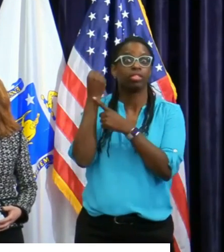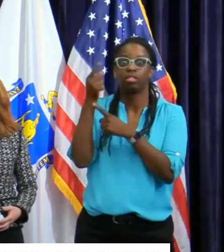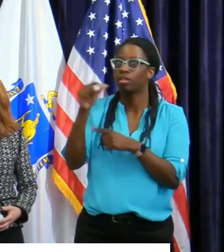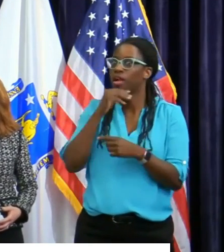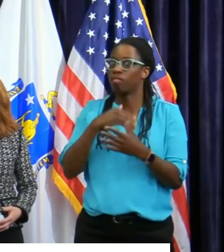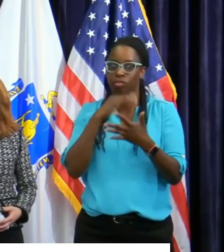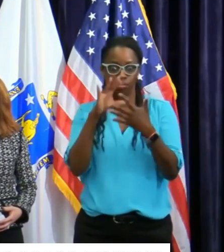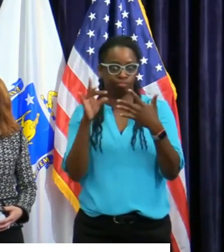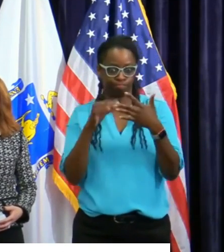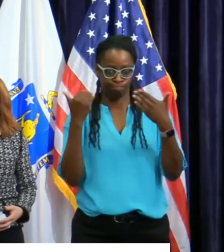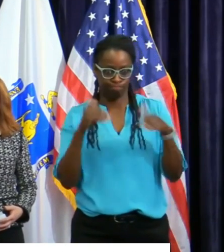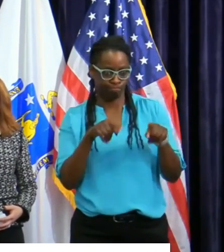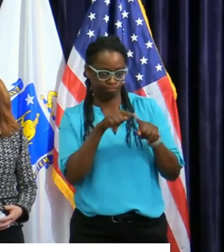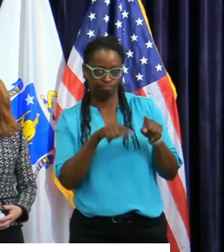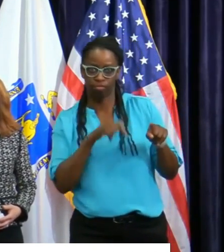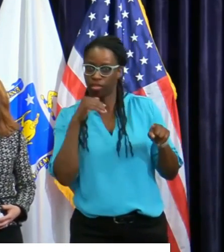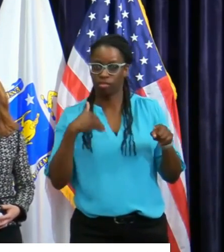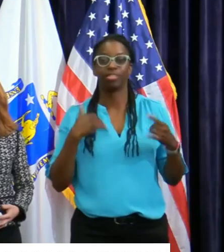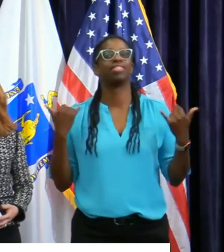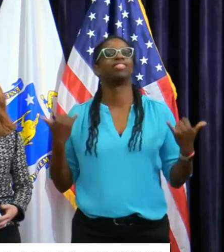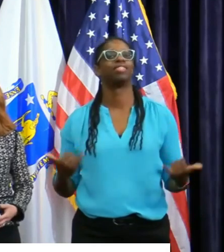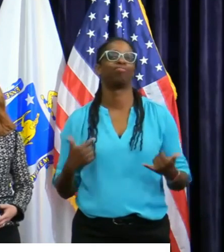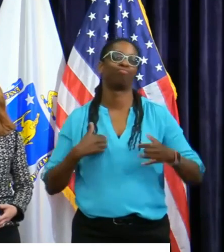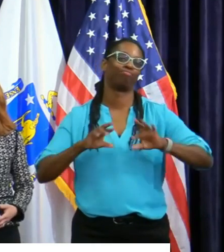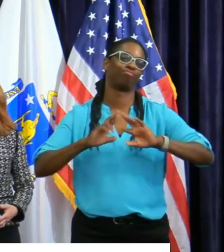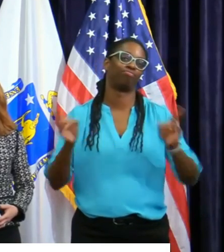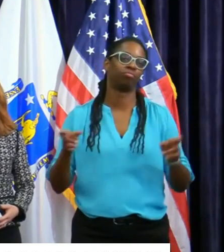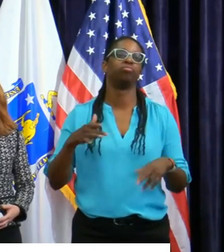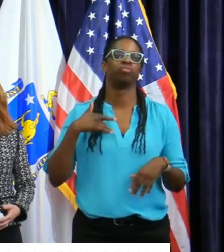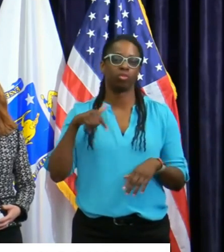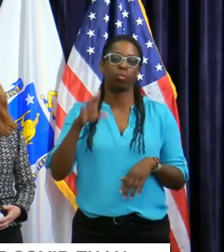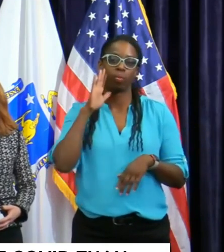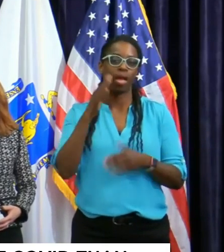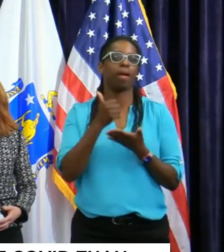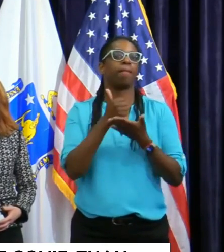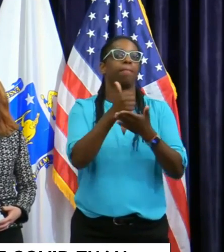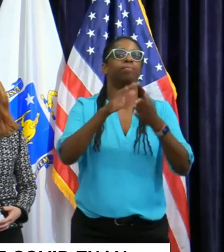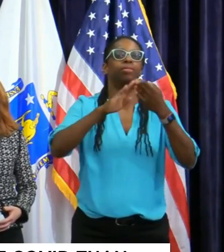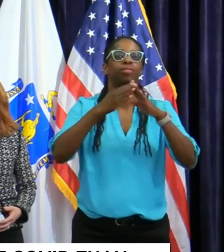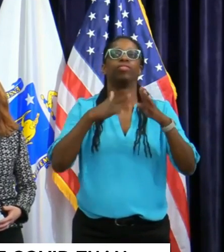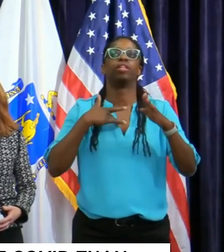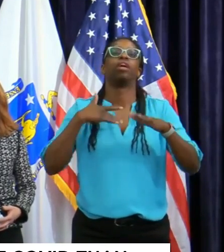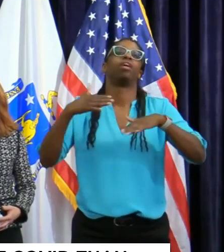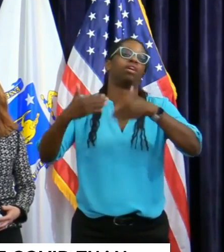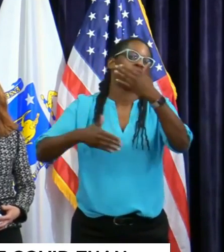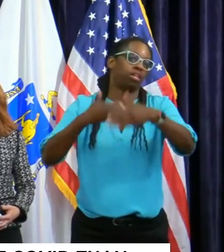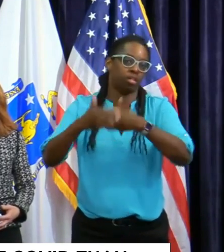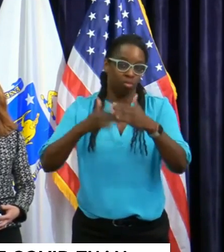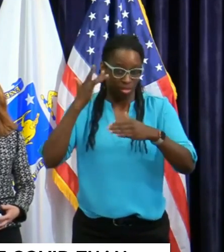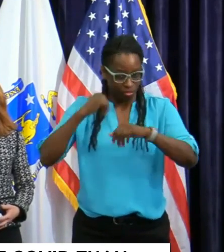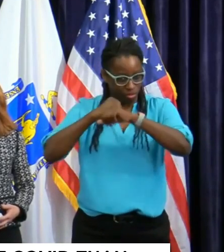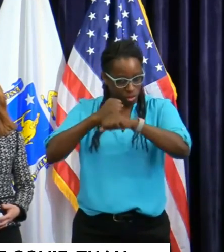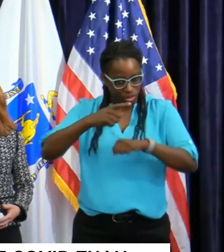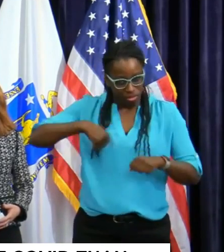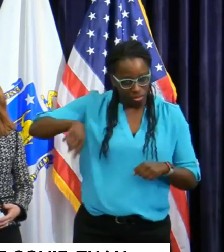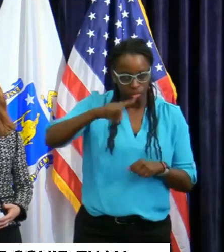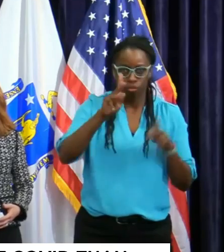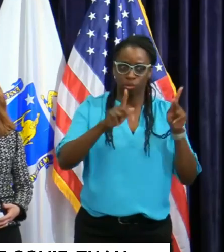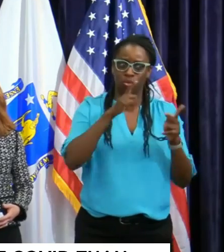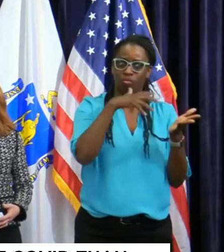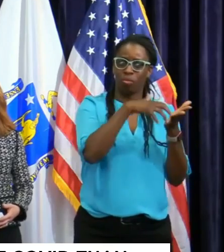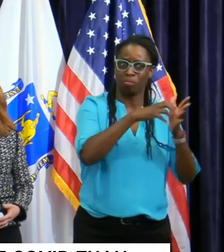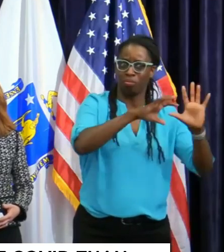well. We believe these acts and these activities can help protect those who are most vulnerable here in